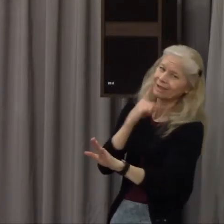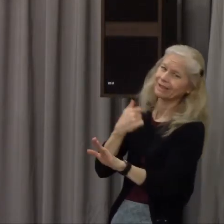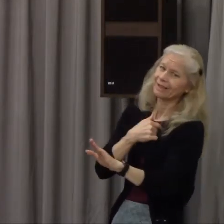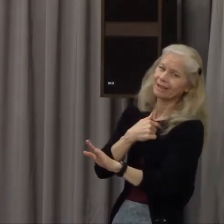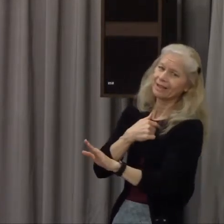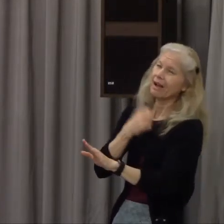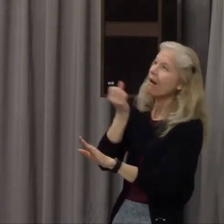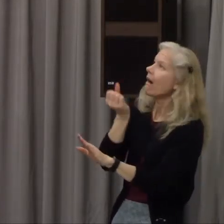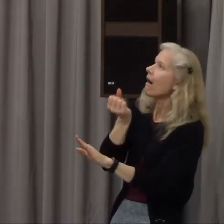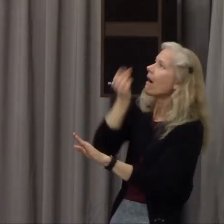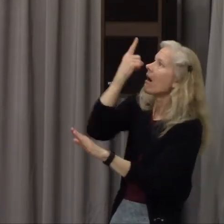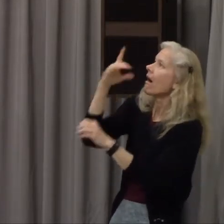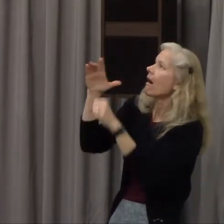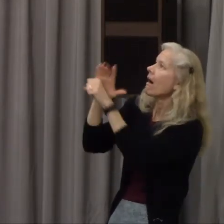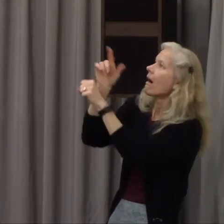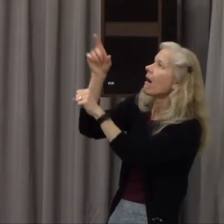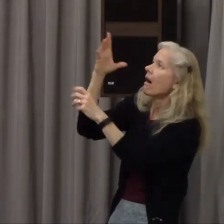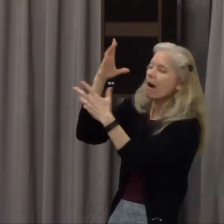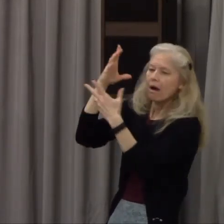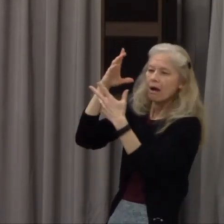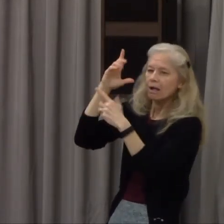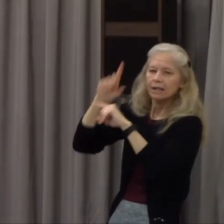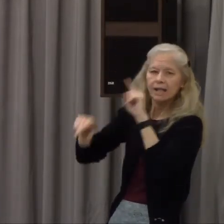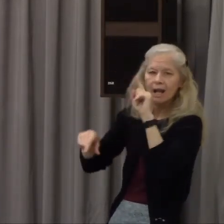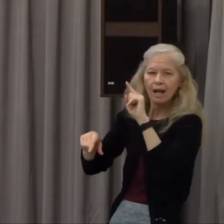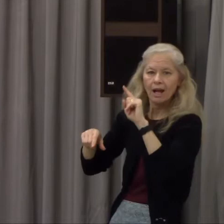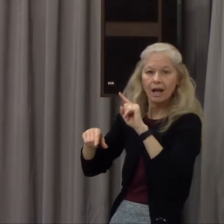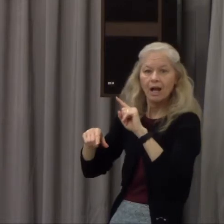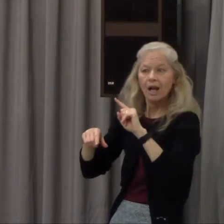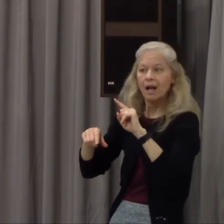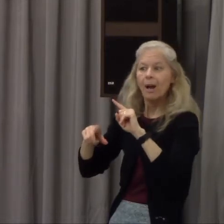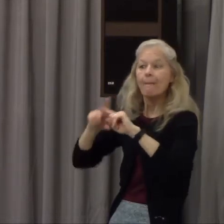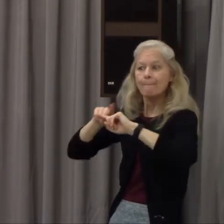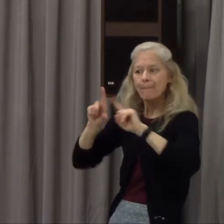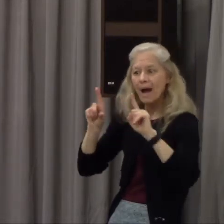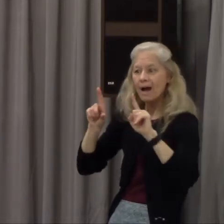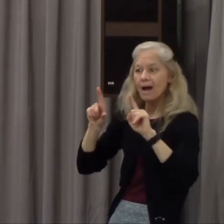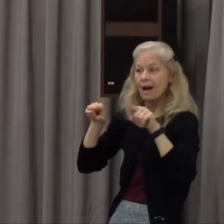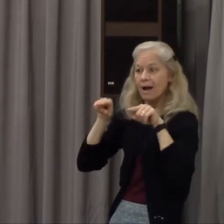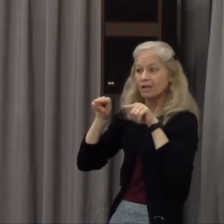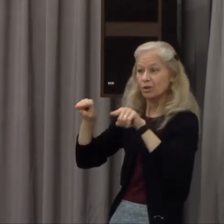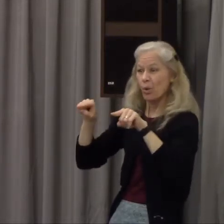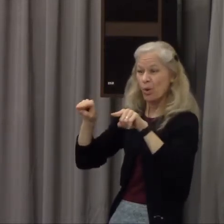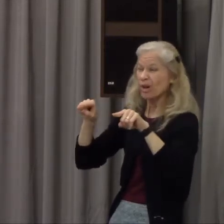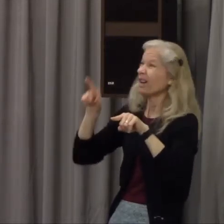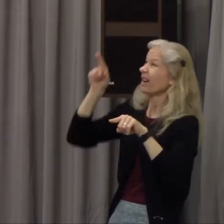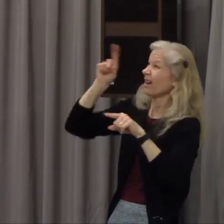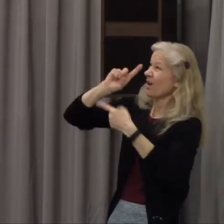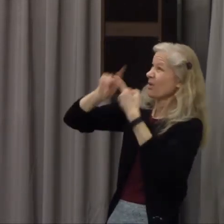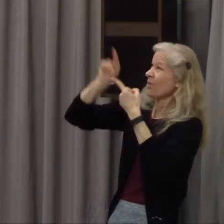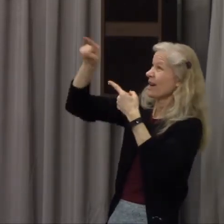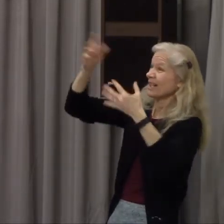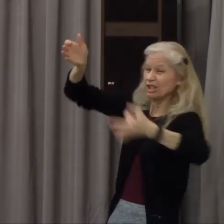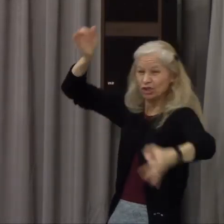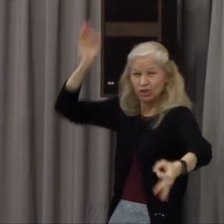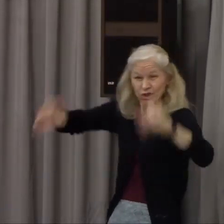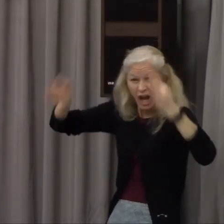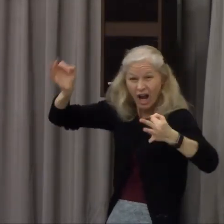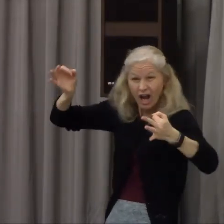part in the great white throne. Because ultimate justice is finally done. Mm-hmm. But there's